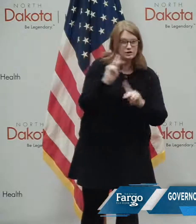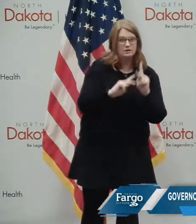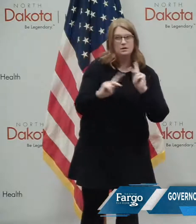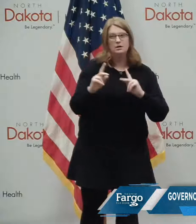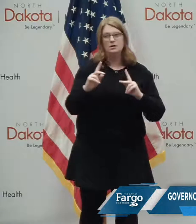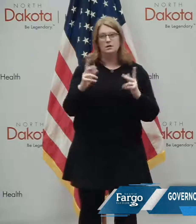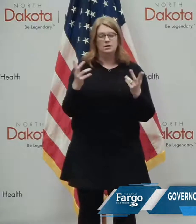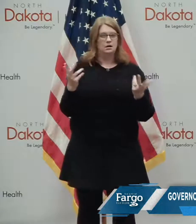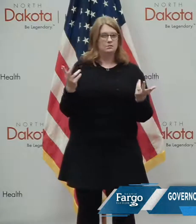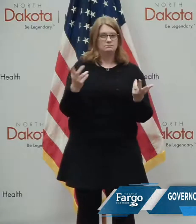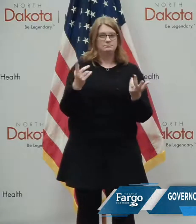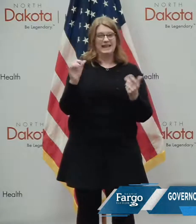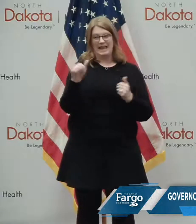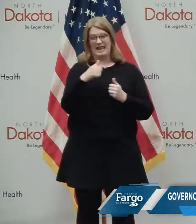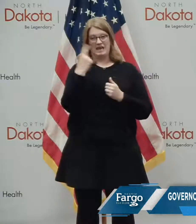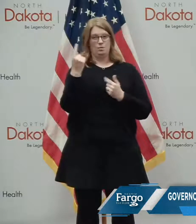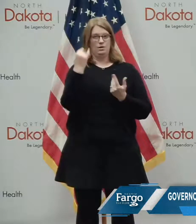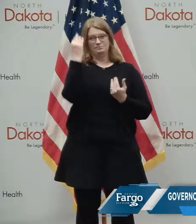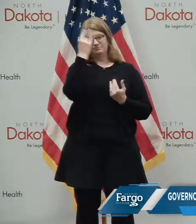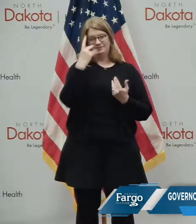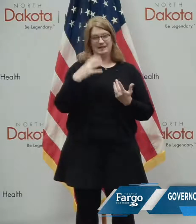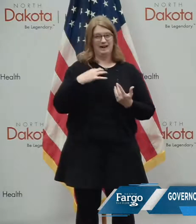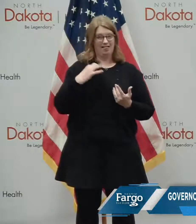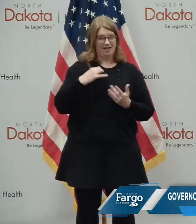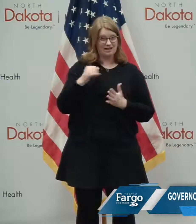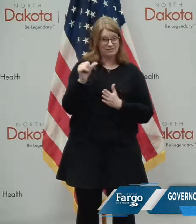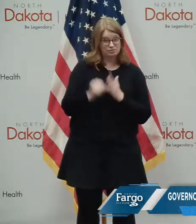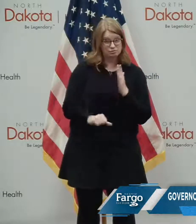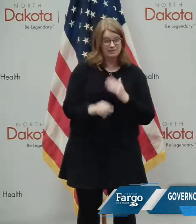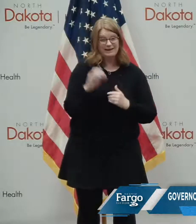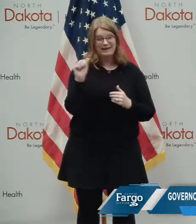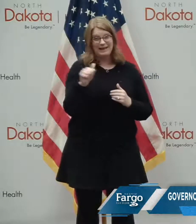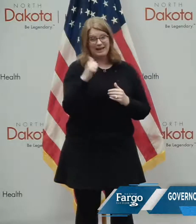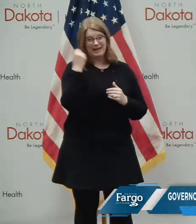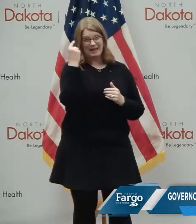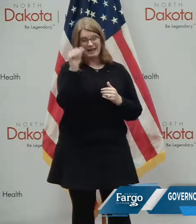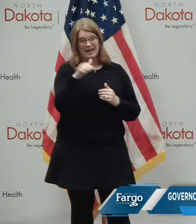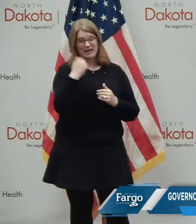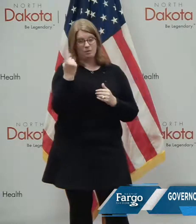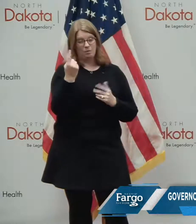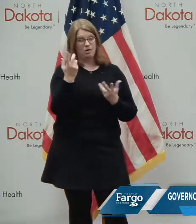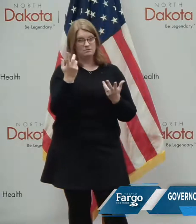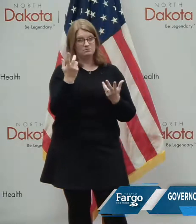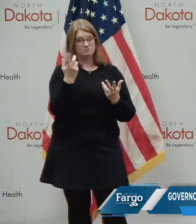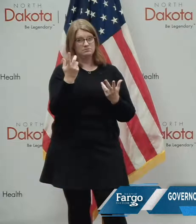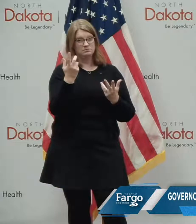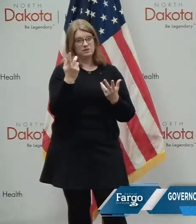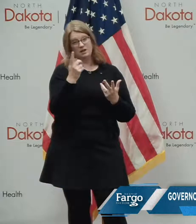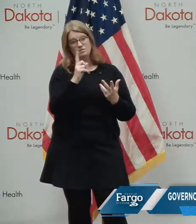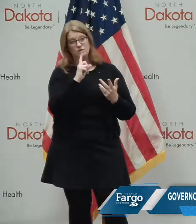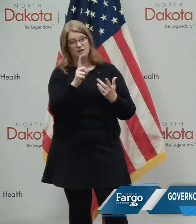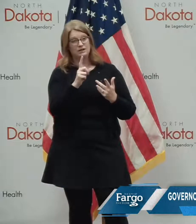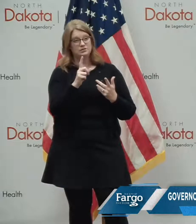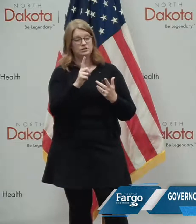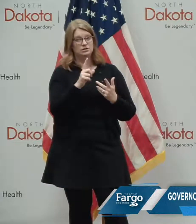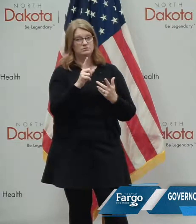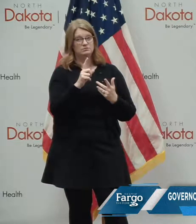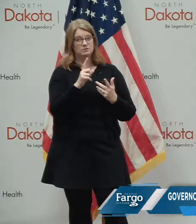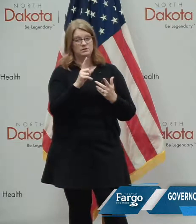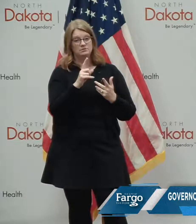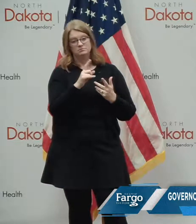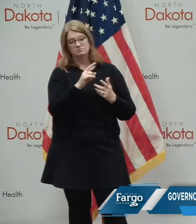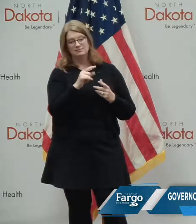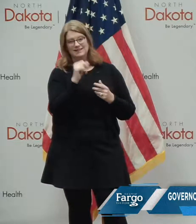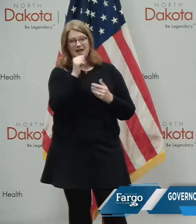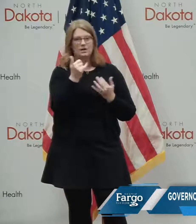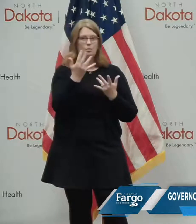everybody who's considering getting an elective, anybody who's thinking about going into emergency room, I want them to know what the capacity is, and they should be able to see it. Not have to wait a